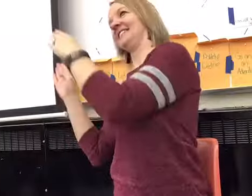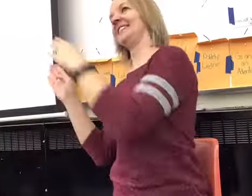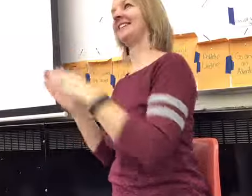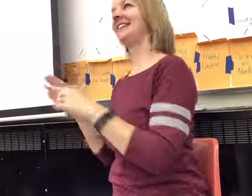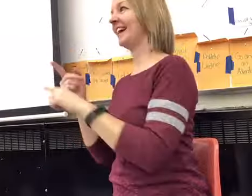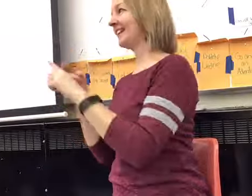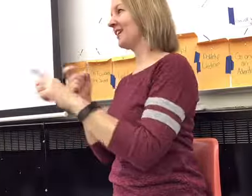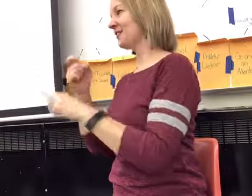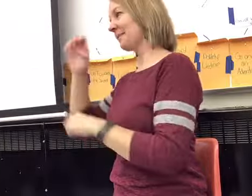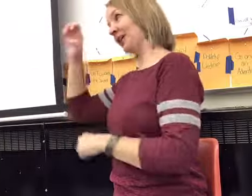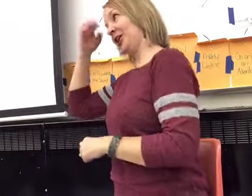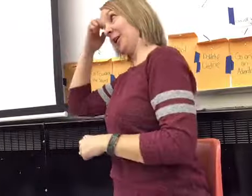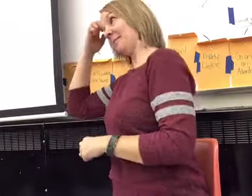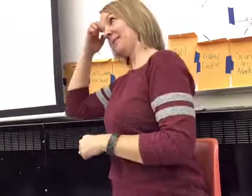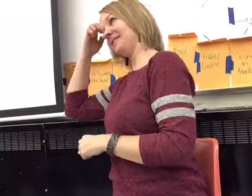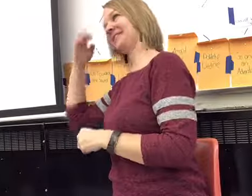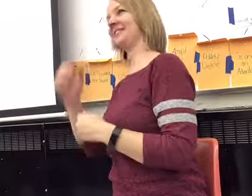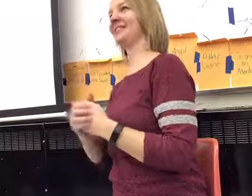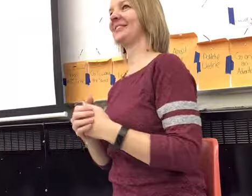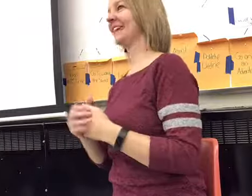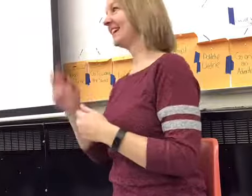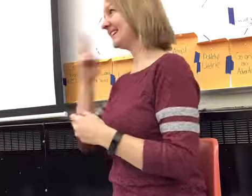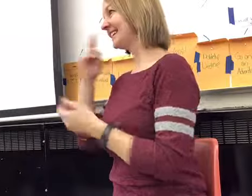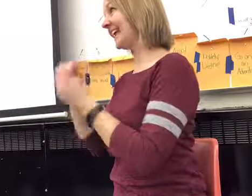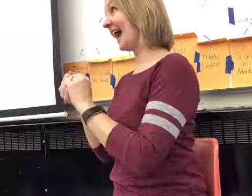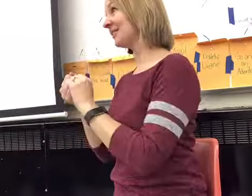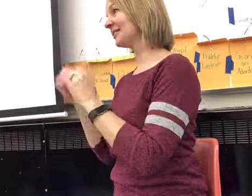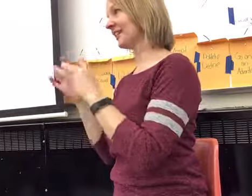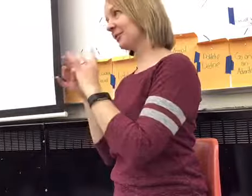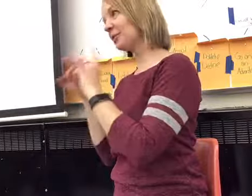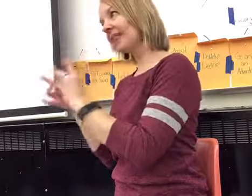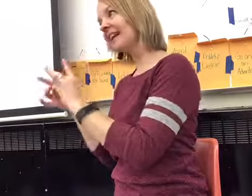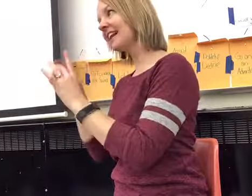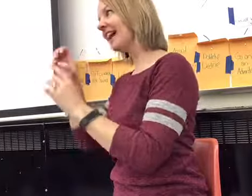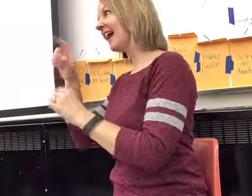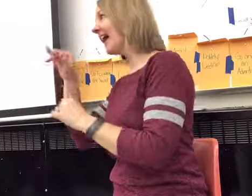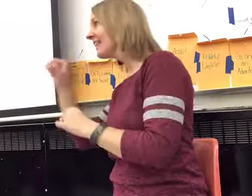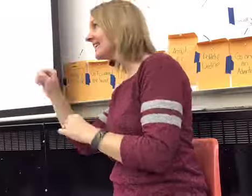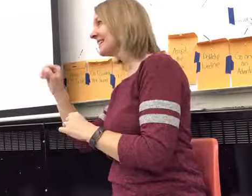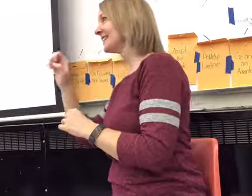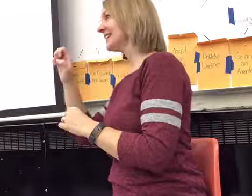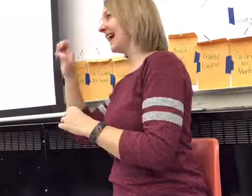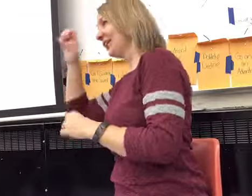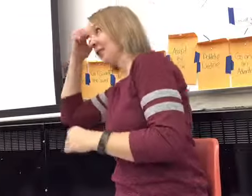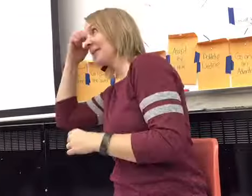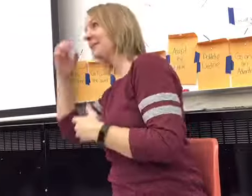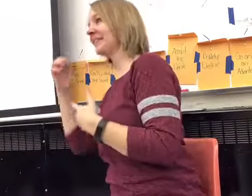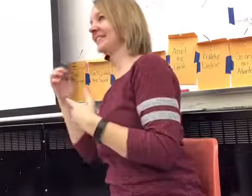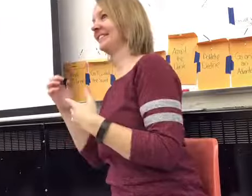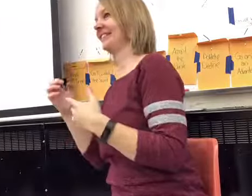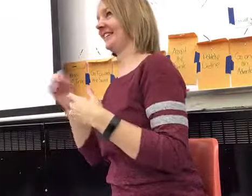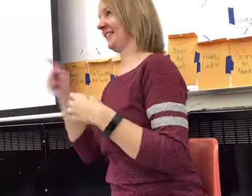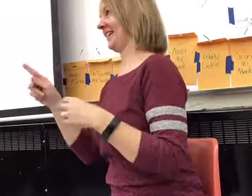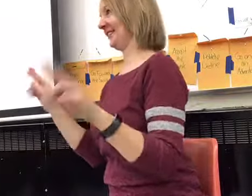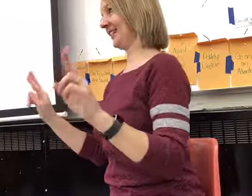Europe. You guys see how it's called alliteration. Okay, you ready?